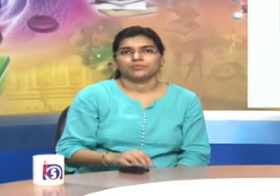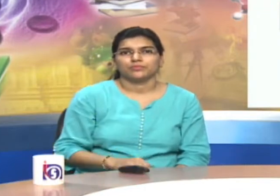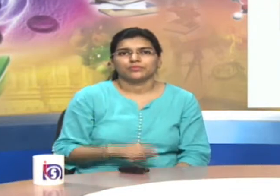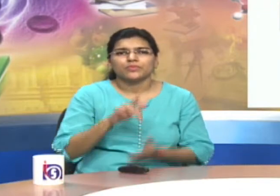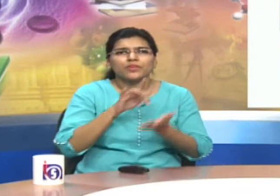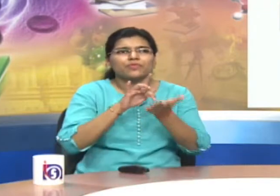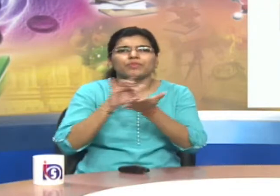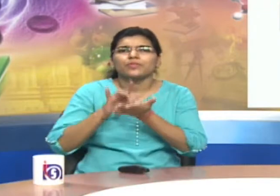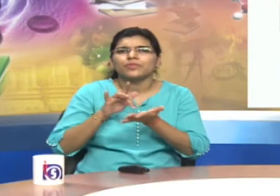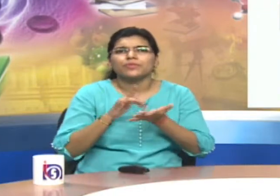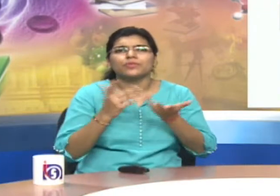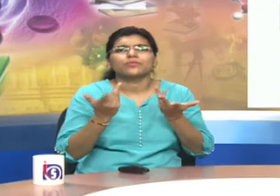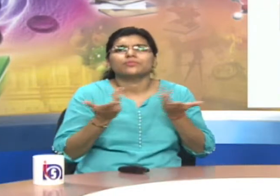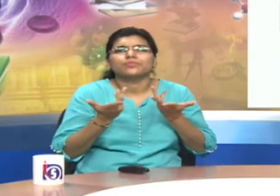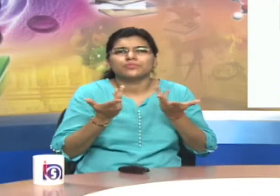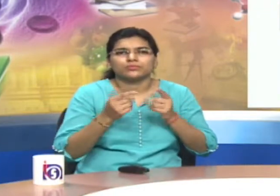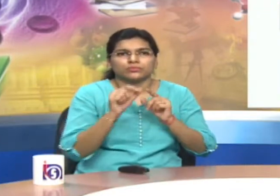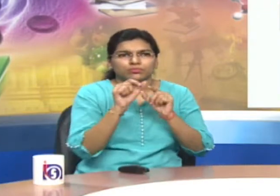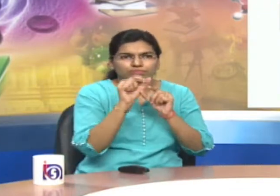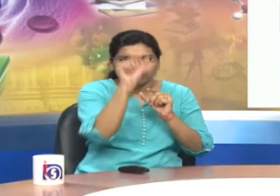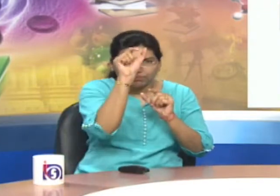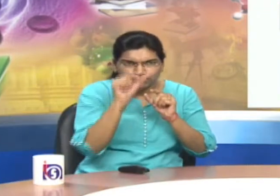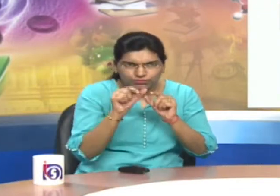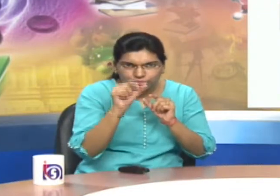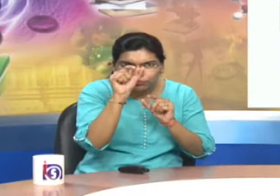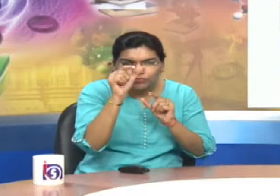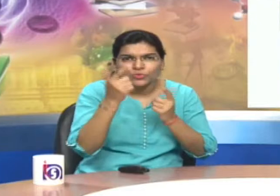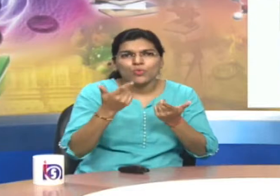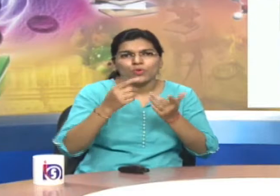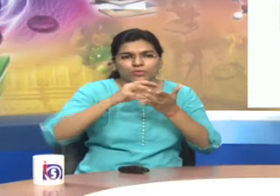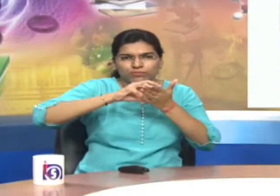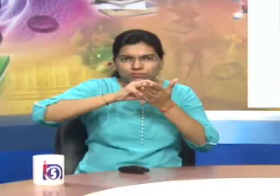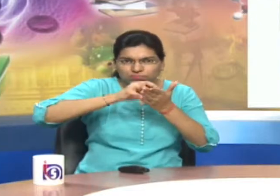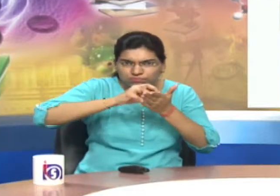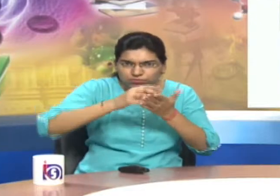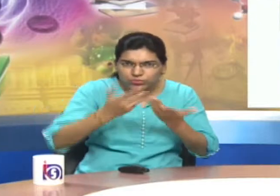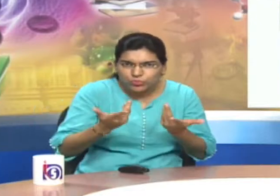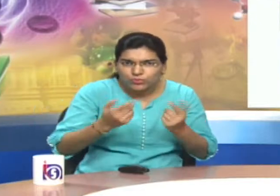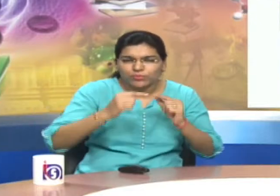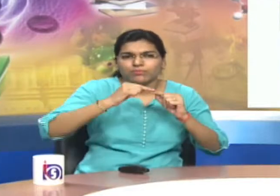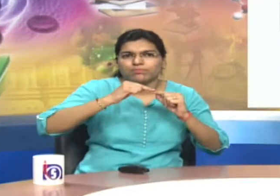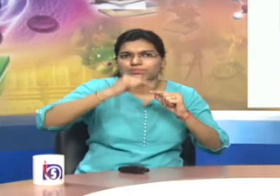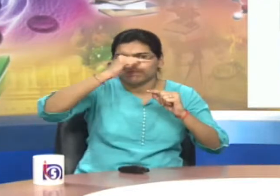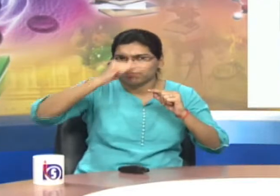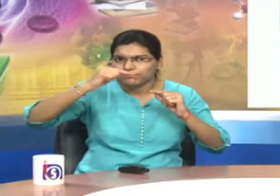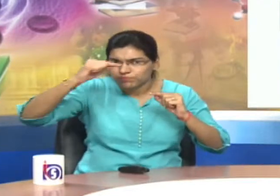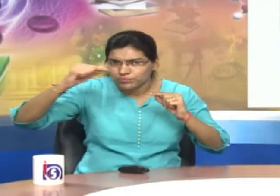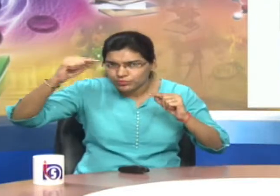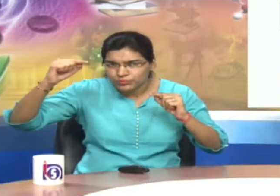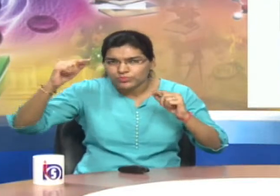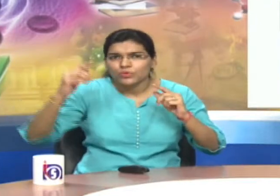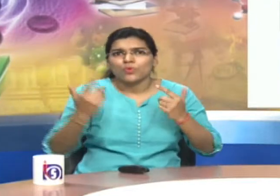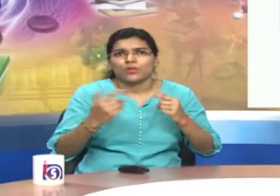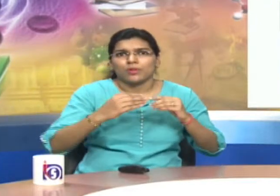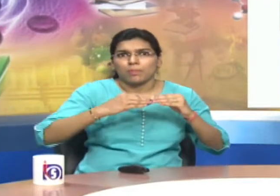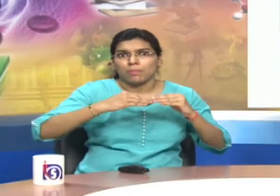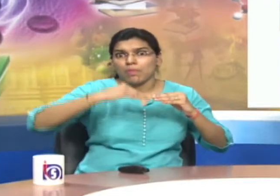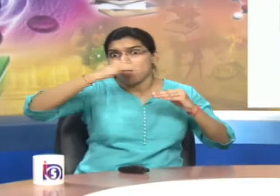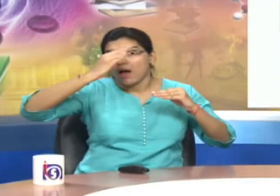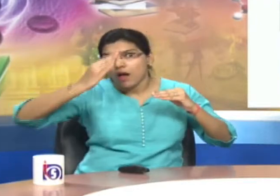button, and you have to select the area from this area till this area, and then choose this column to go to